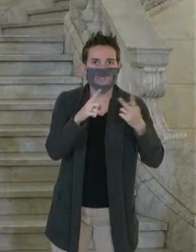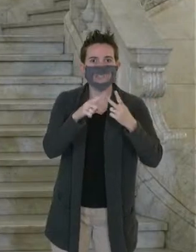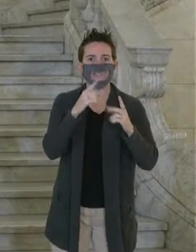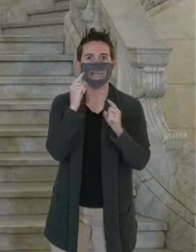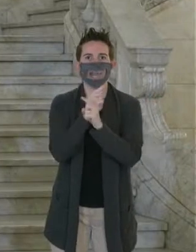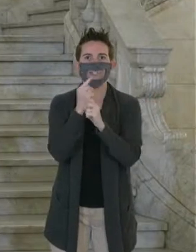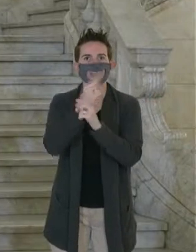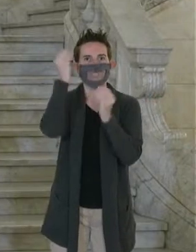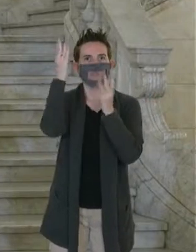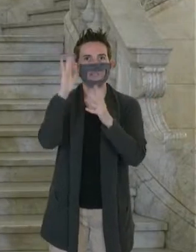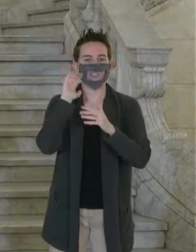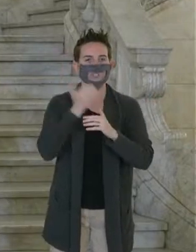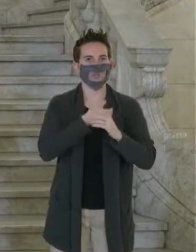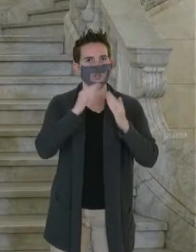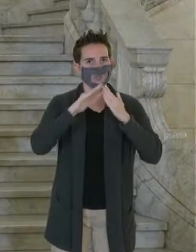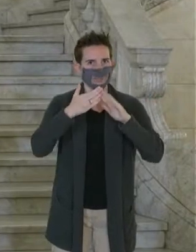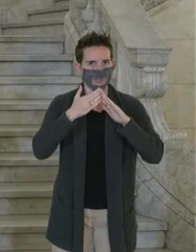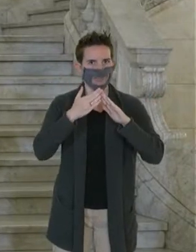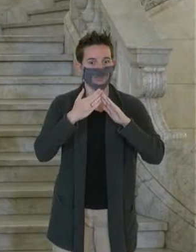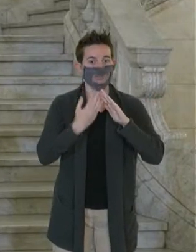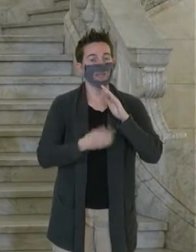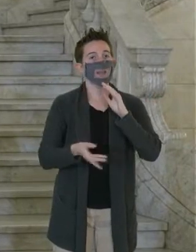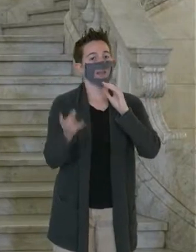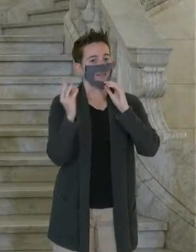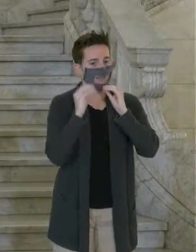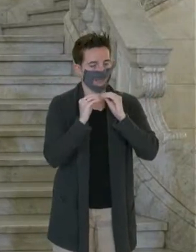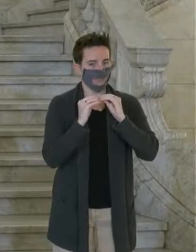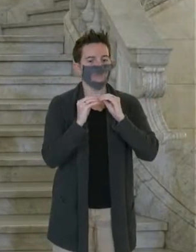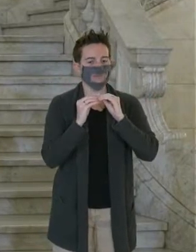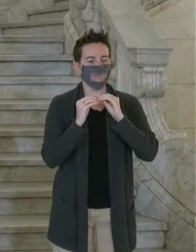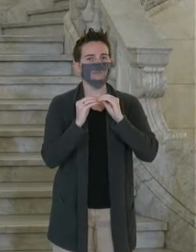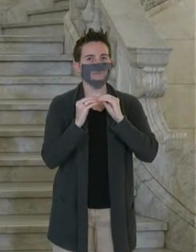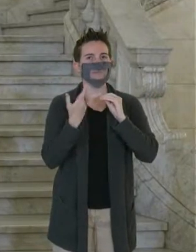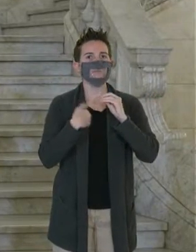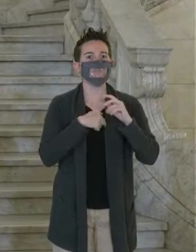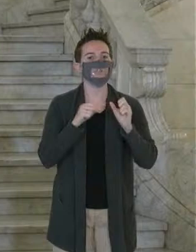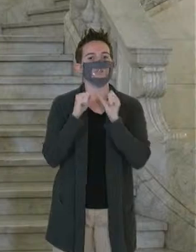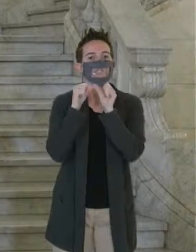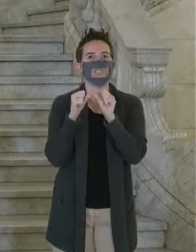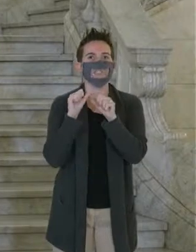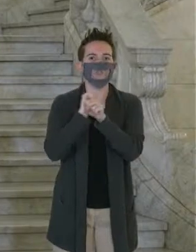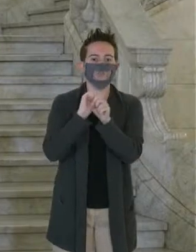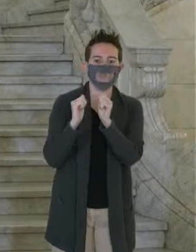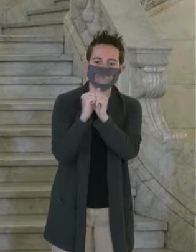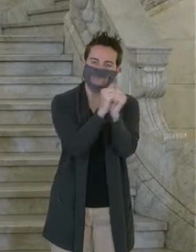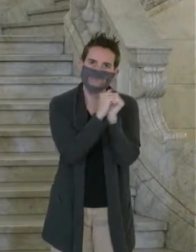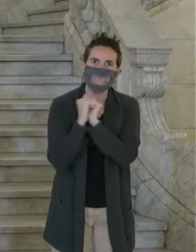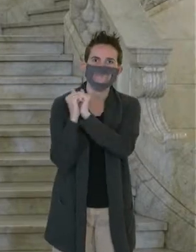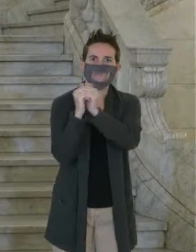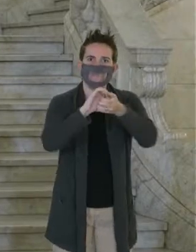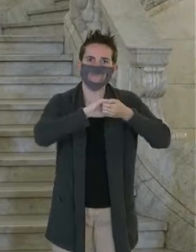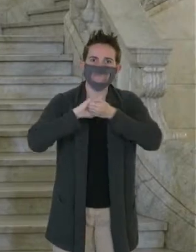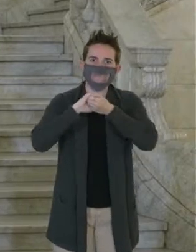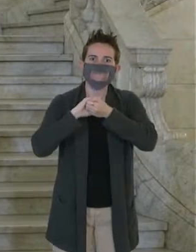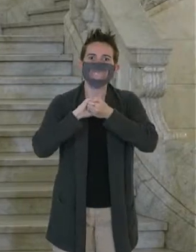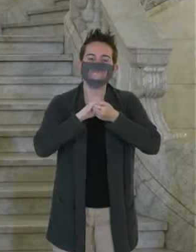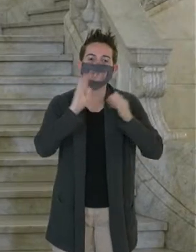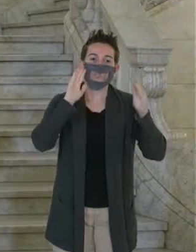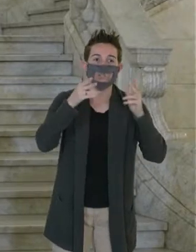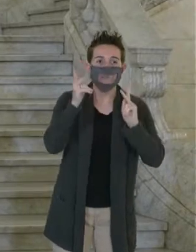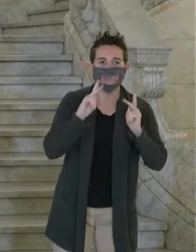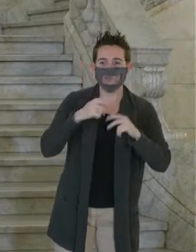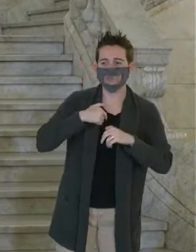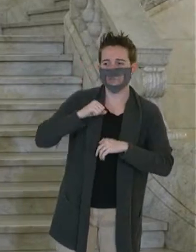to our communities. Furthermore, we will continue to work together to address vaccine